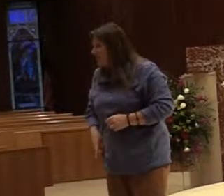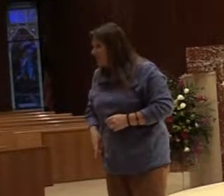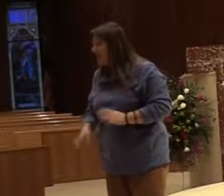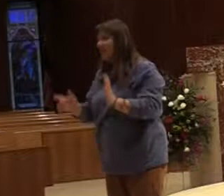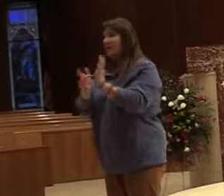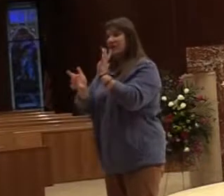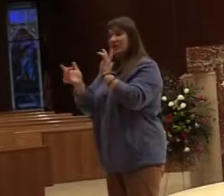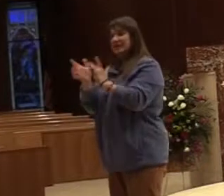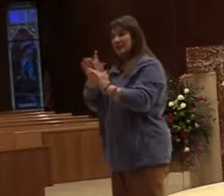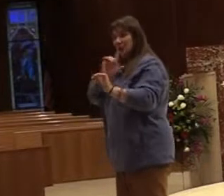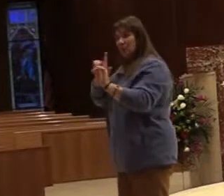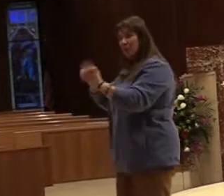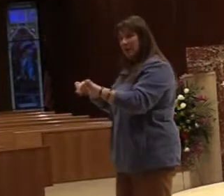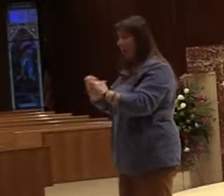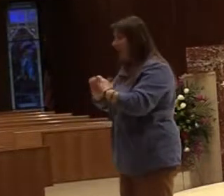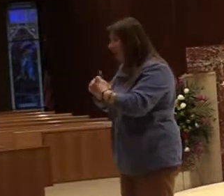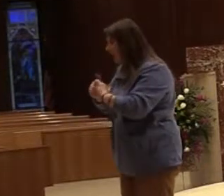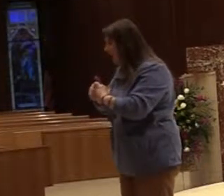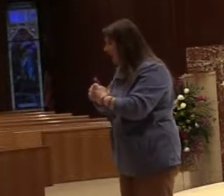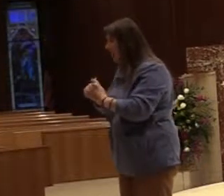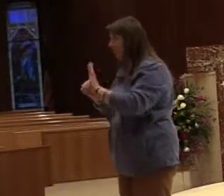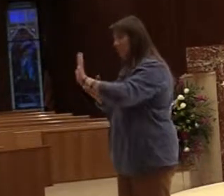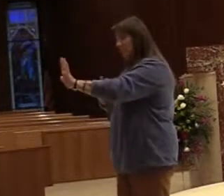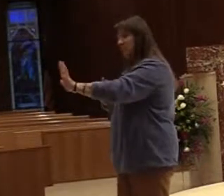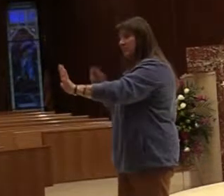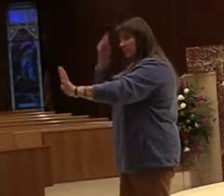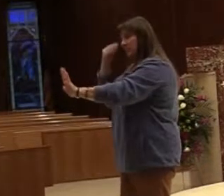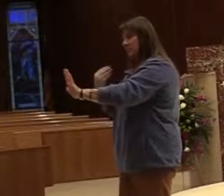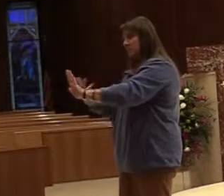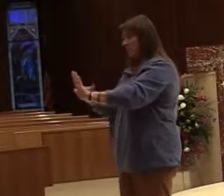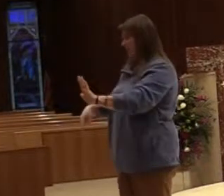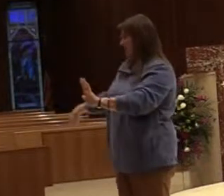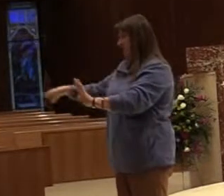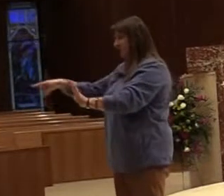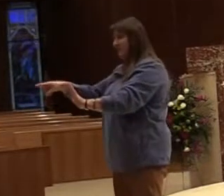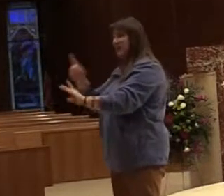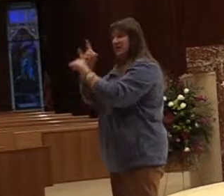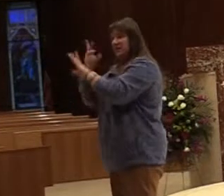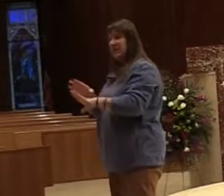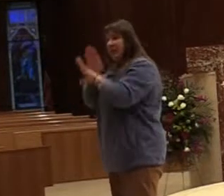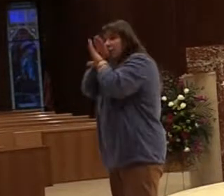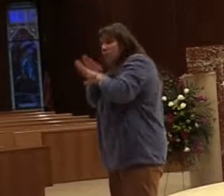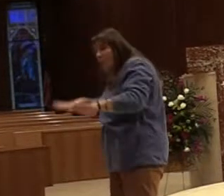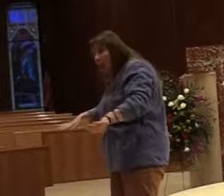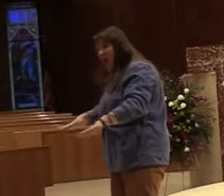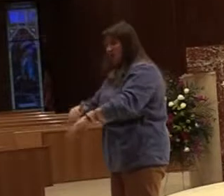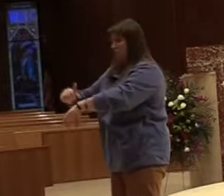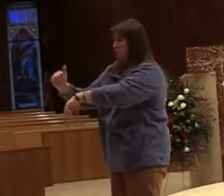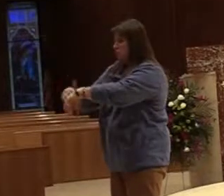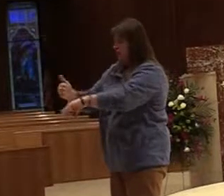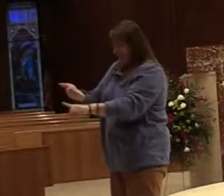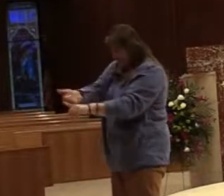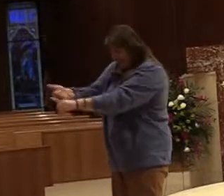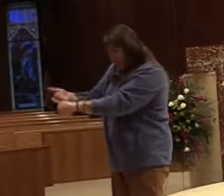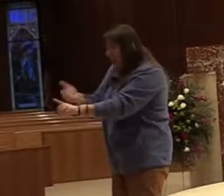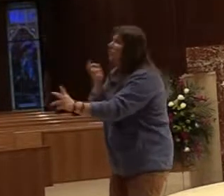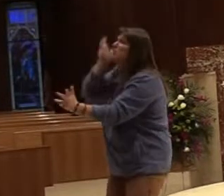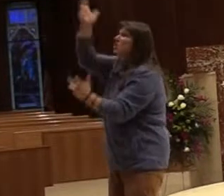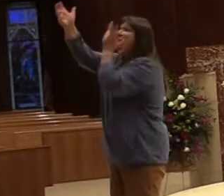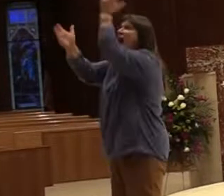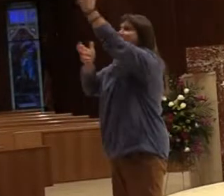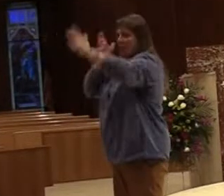to the Pharisees and said, "I tell you that if these should keep silent, the stones would immediately cry out."